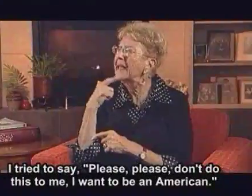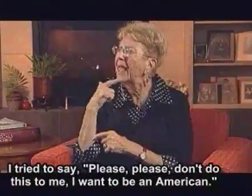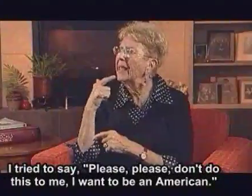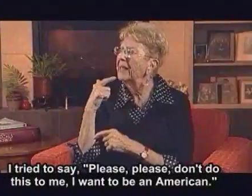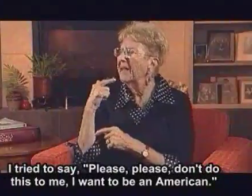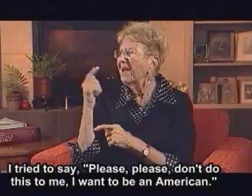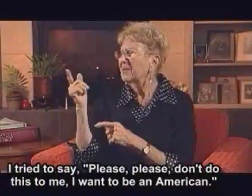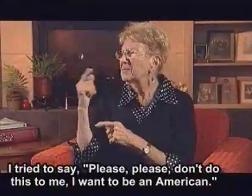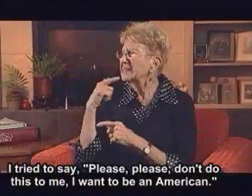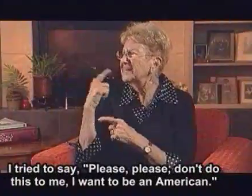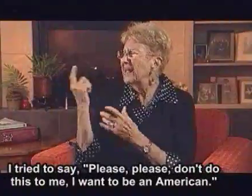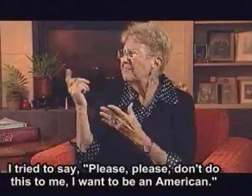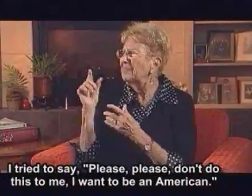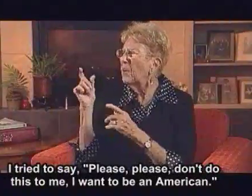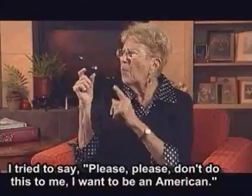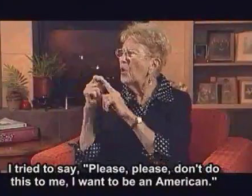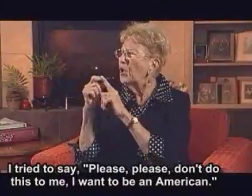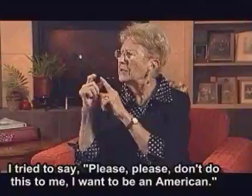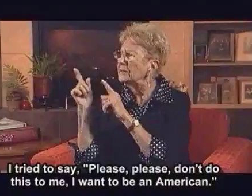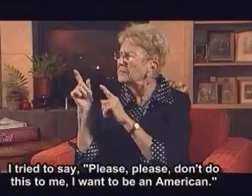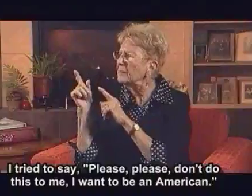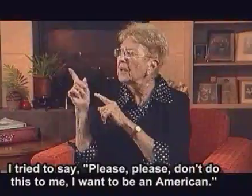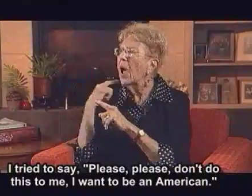don't do this to me. Let me be an American.